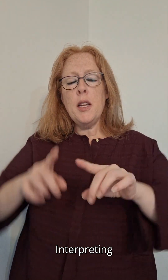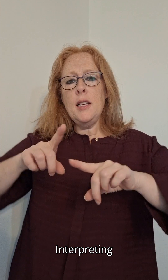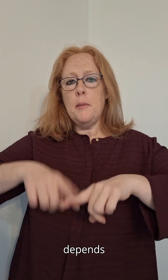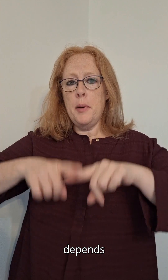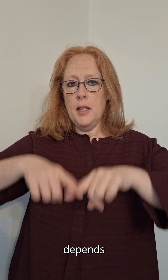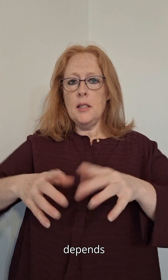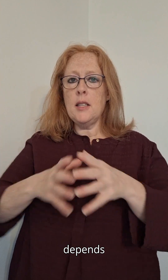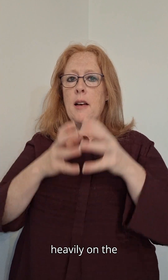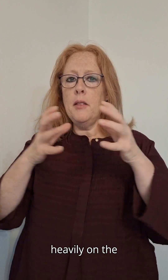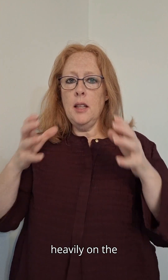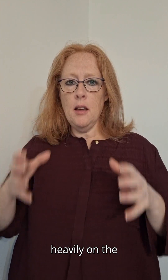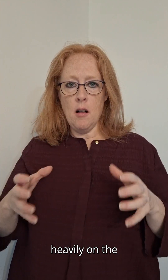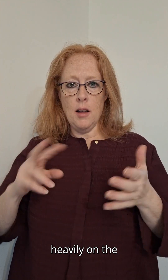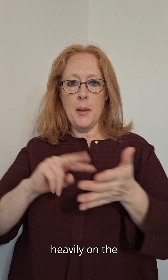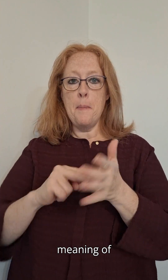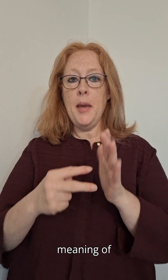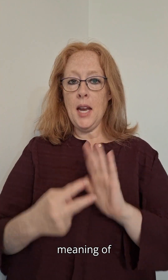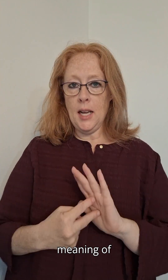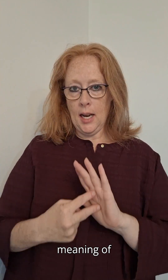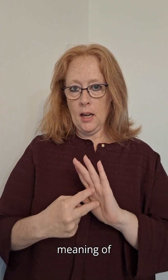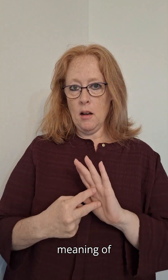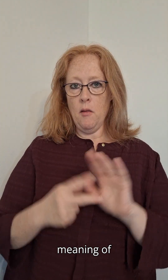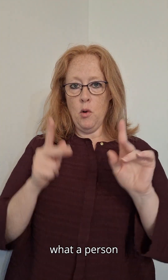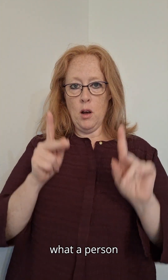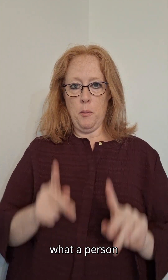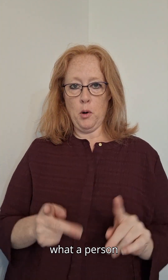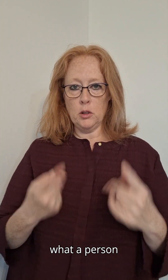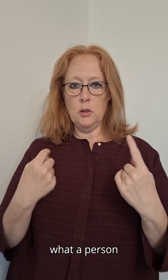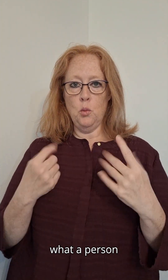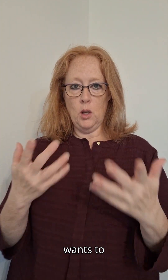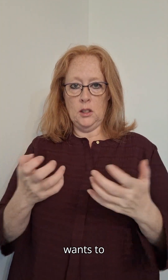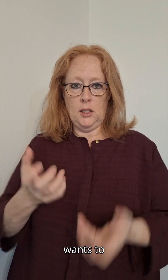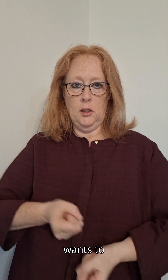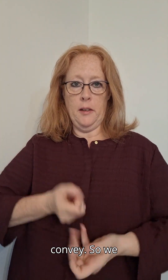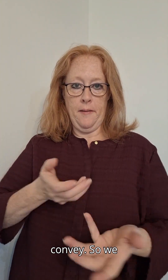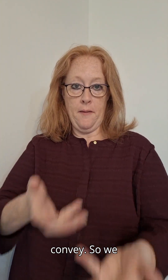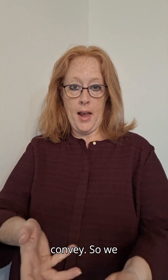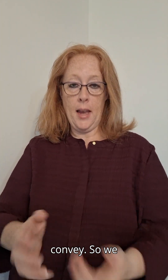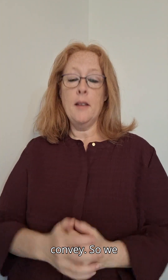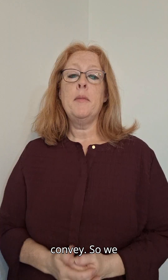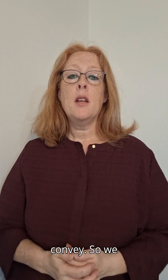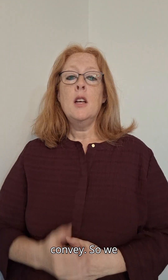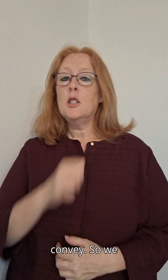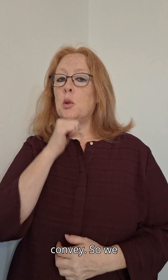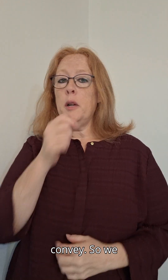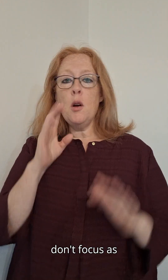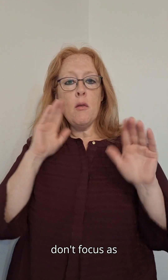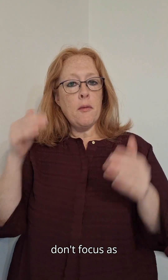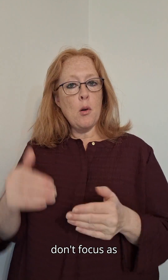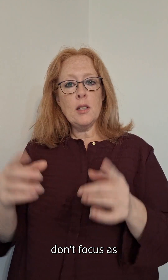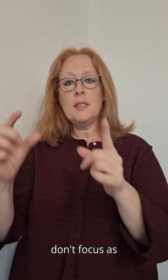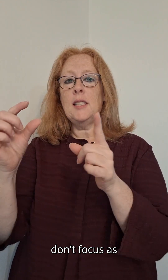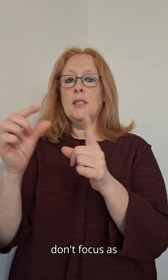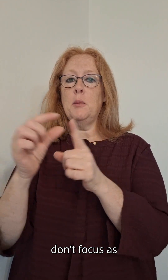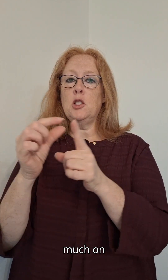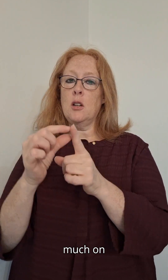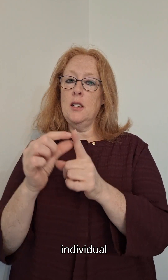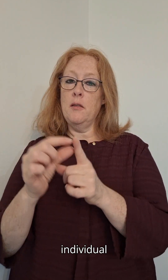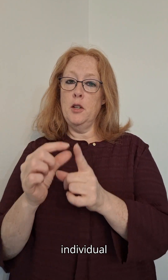Interpreting depends heavily on the meaning of what a person wants to convey. So we don't focus as much on